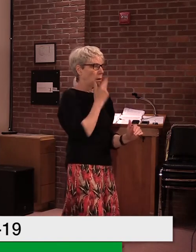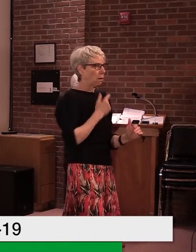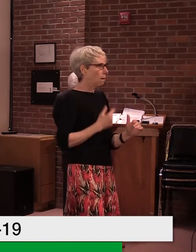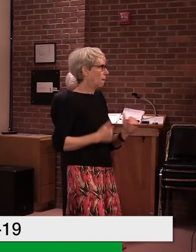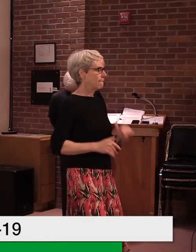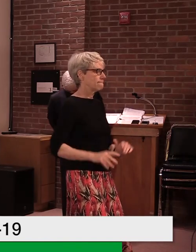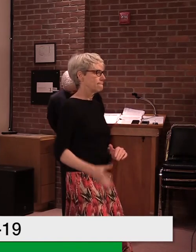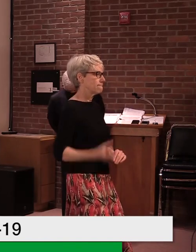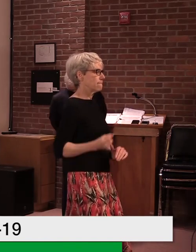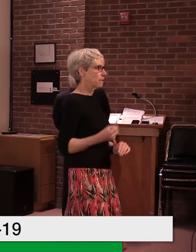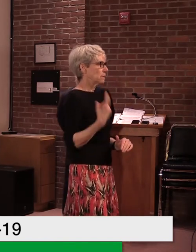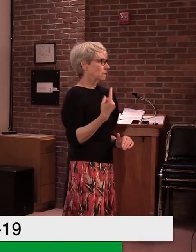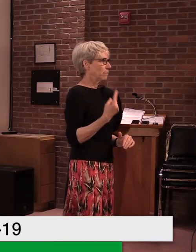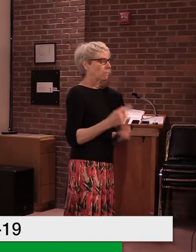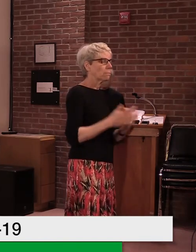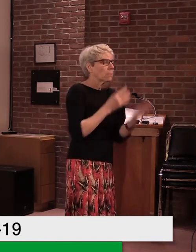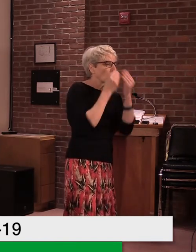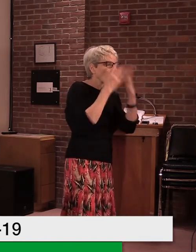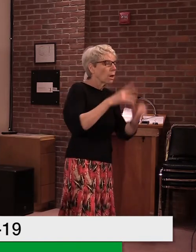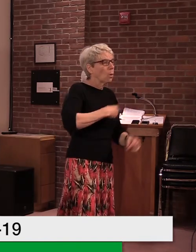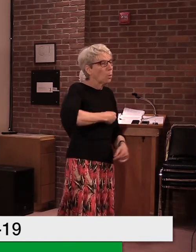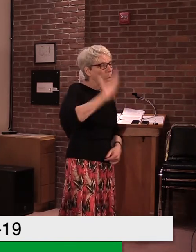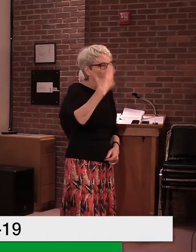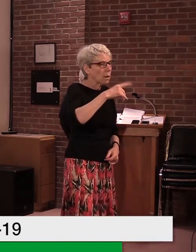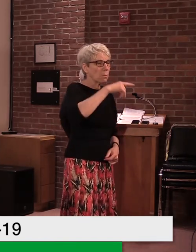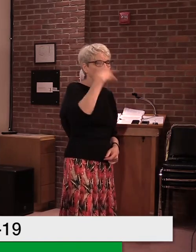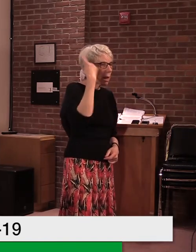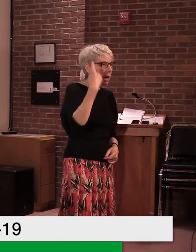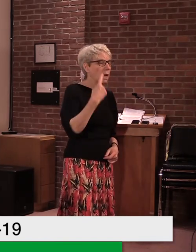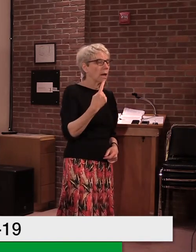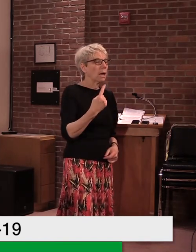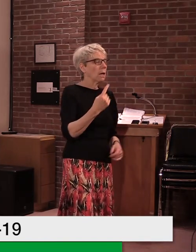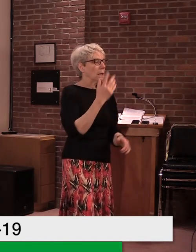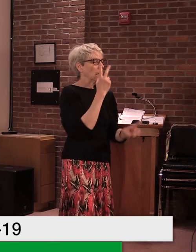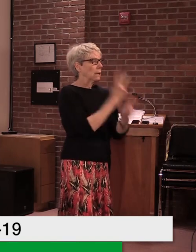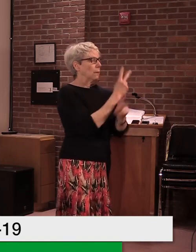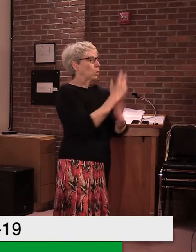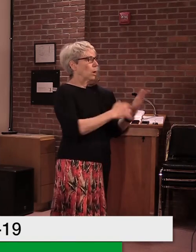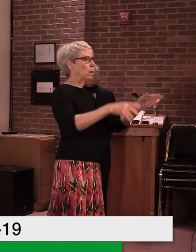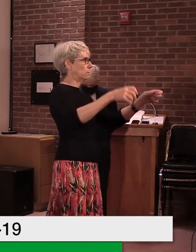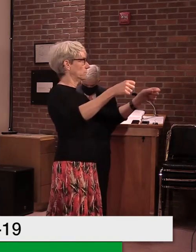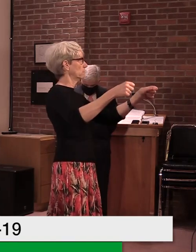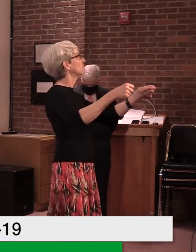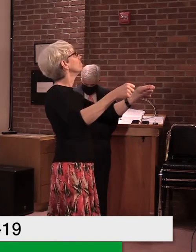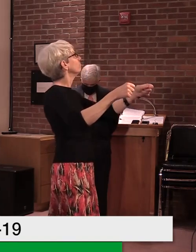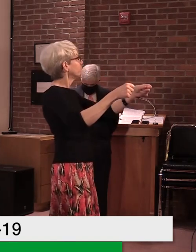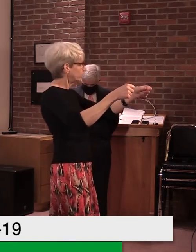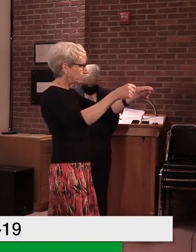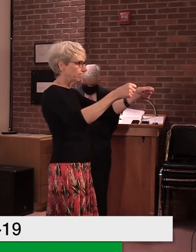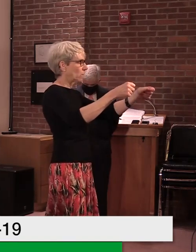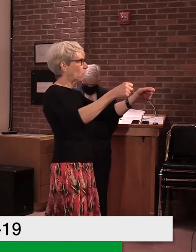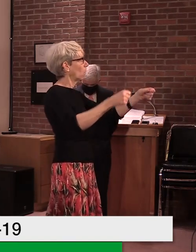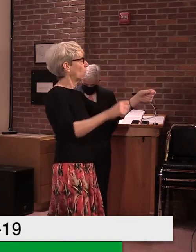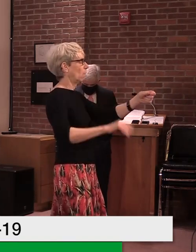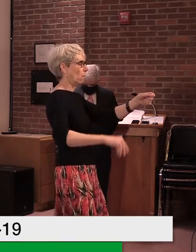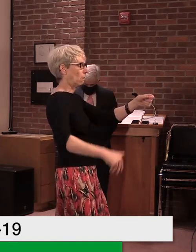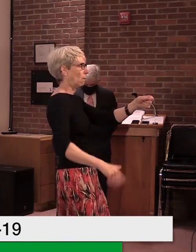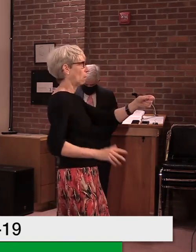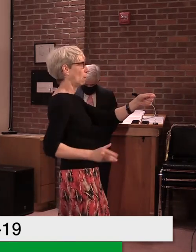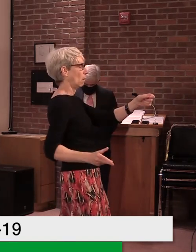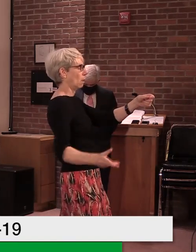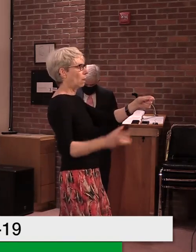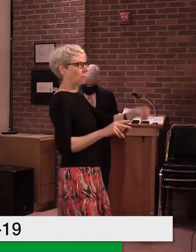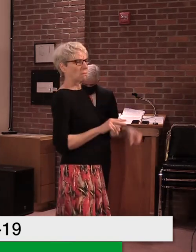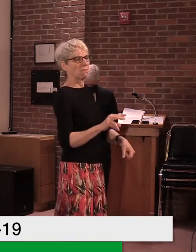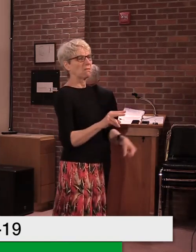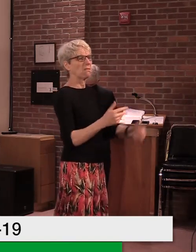matter whatever color you are, you keep your hands where they can be seen by the approaching officer. I mean, they can't tell